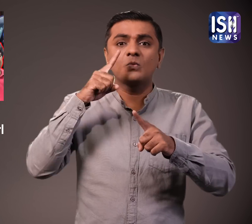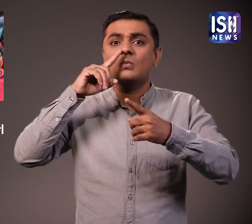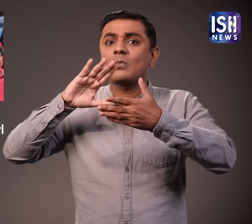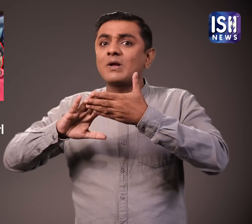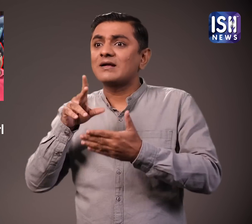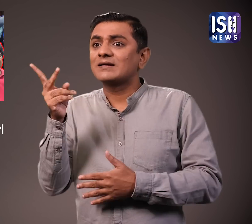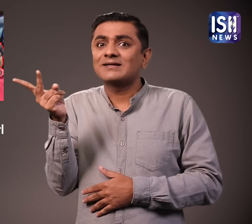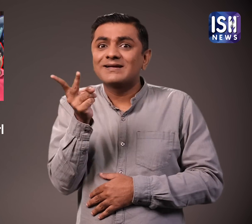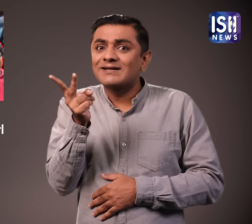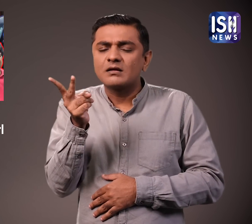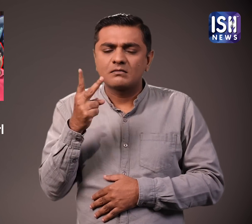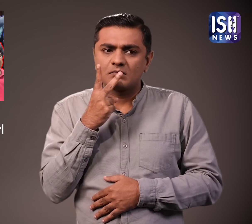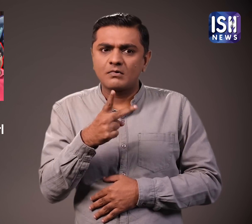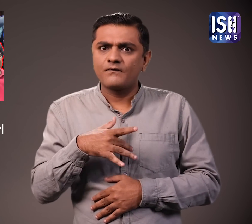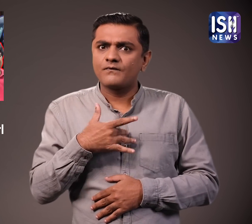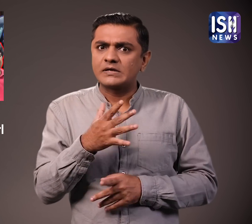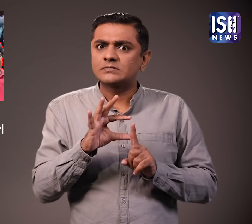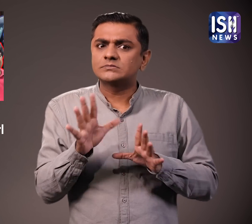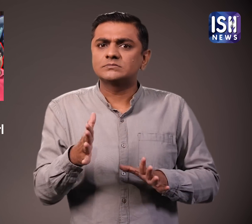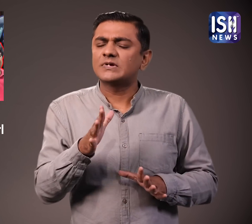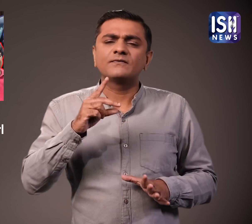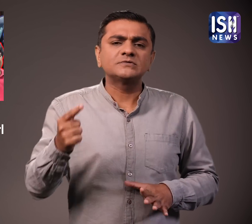the couple admitted her to the hospital where she was being treated.